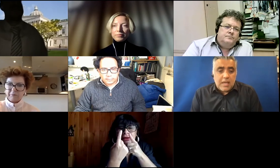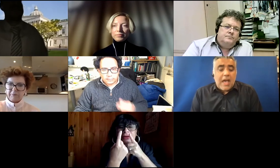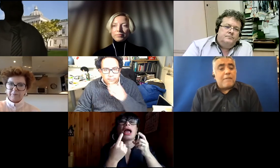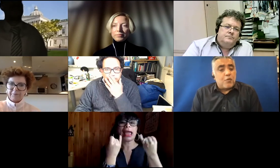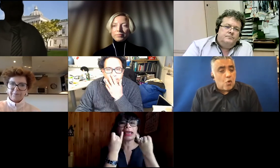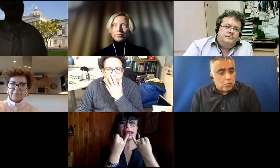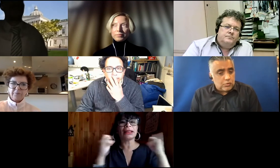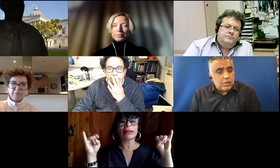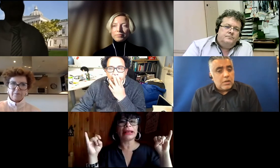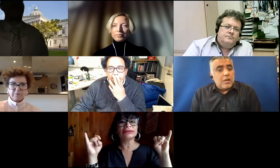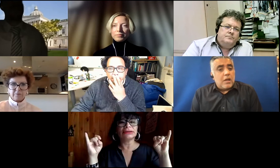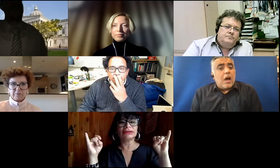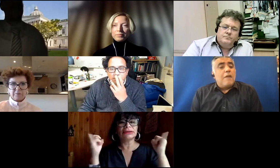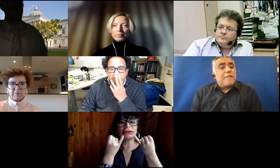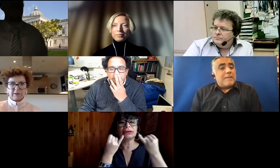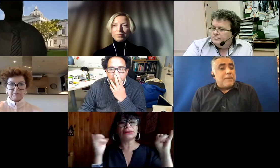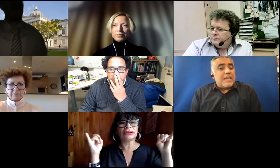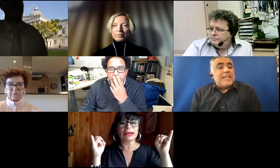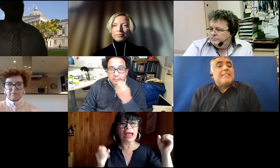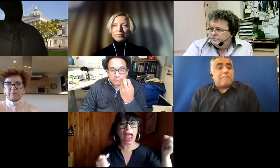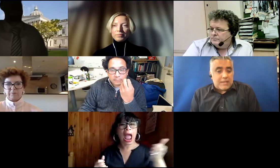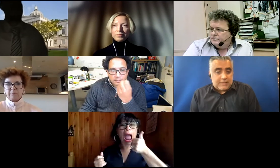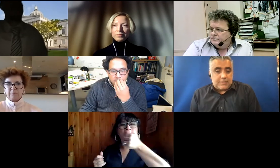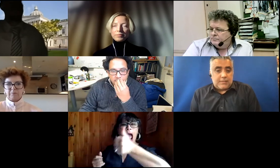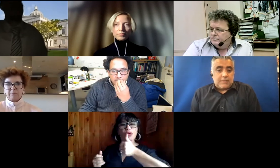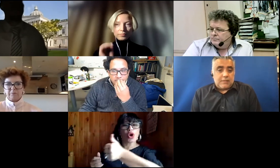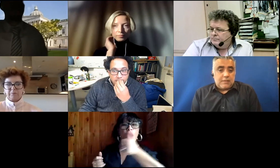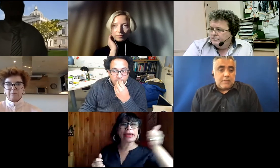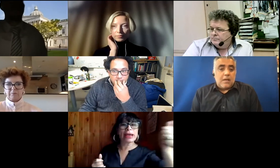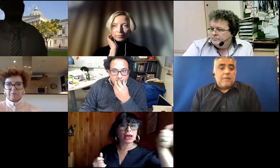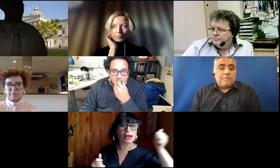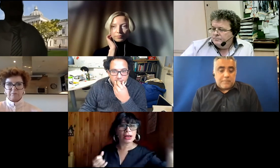must have goals of being independent